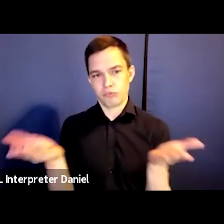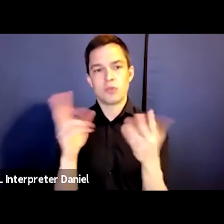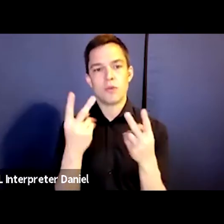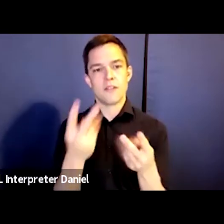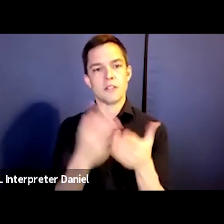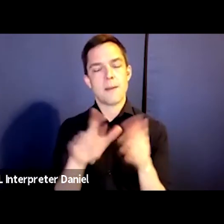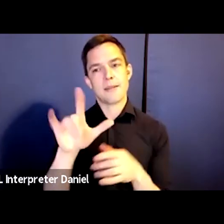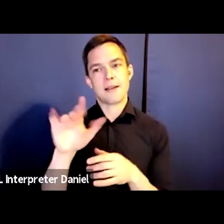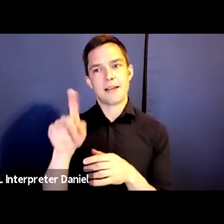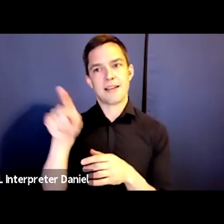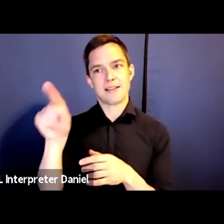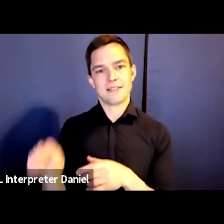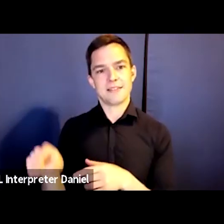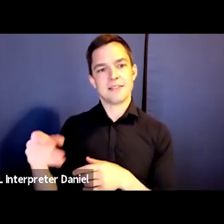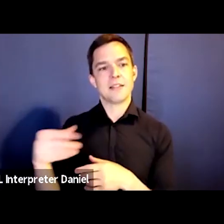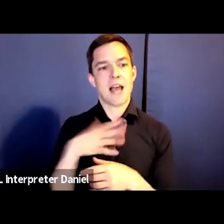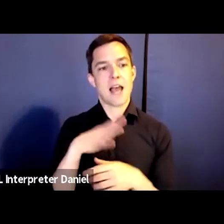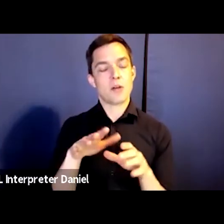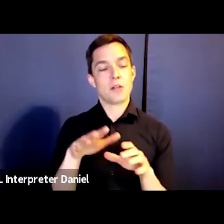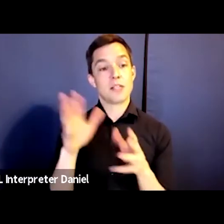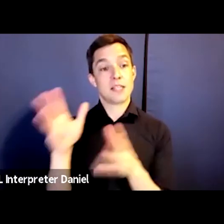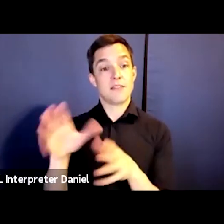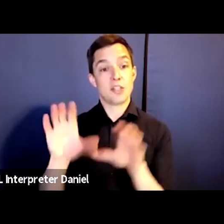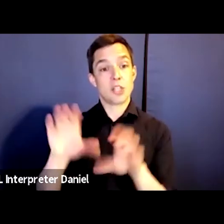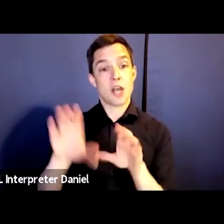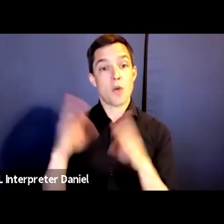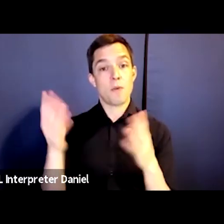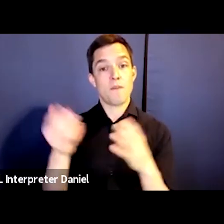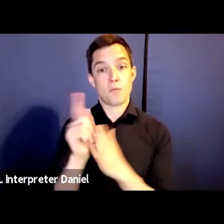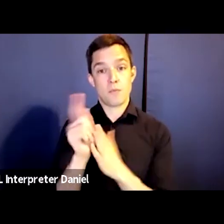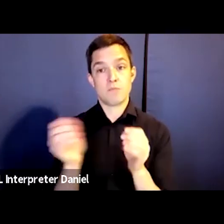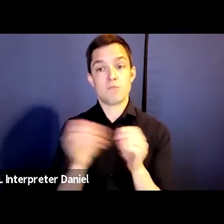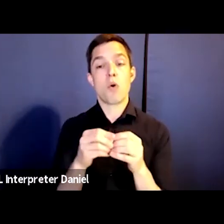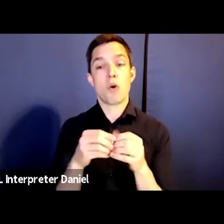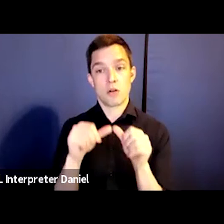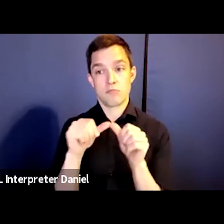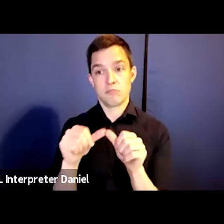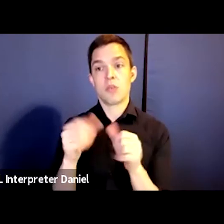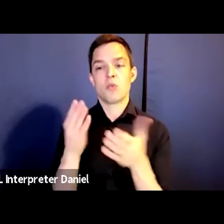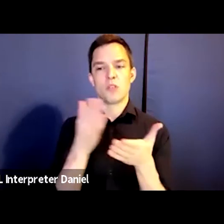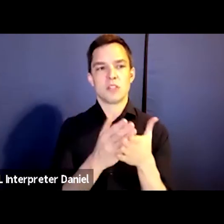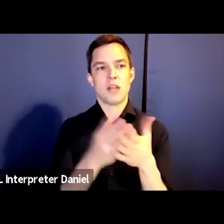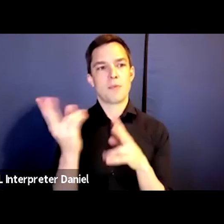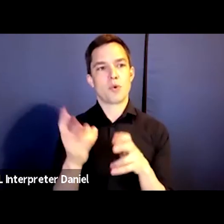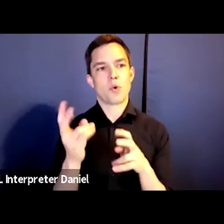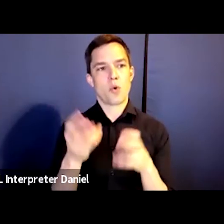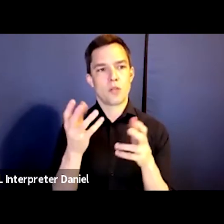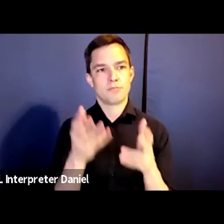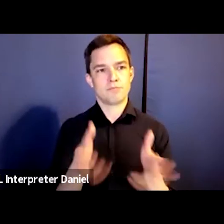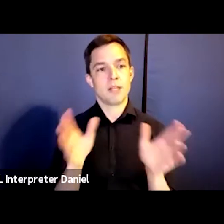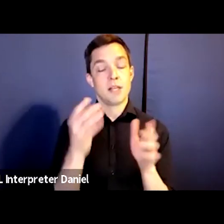the links. I will leave the chat open for just a few more minutes as we stop recording. If anyone